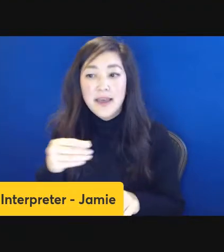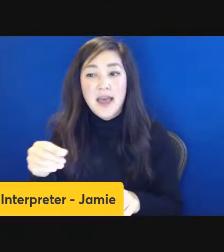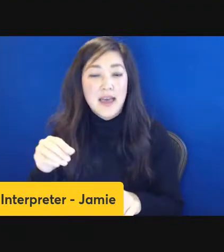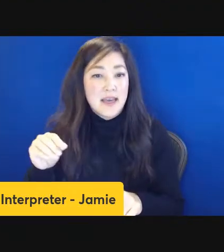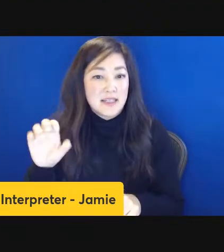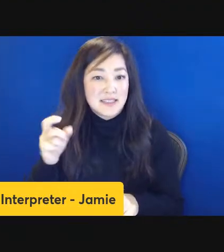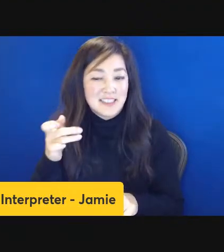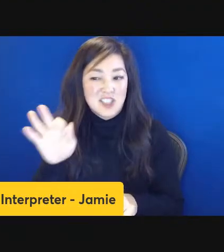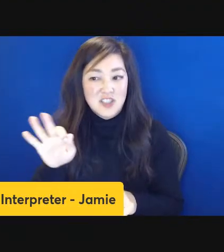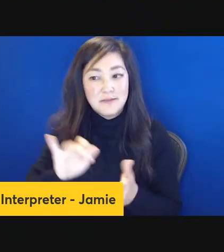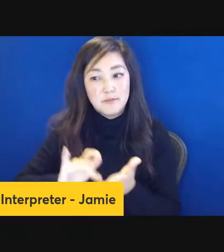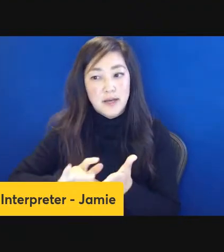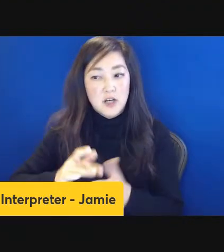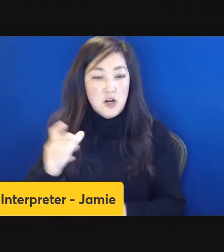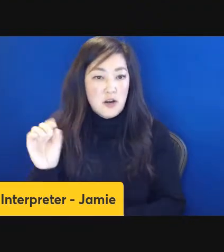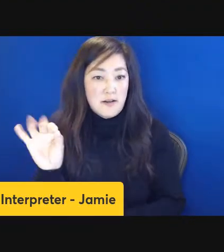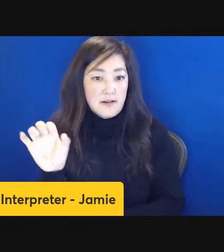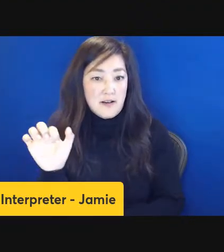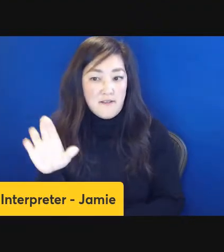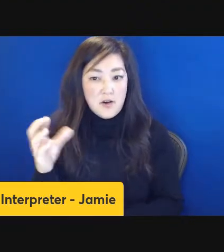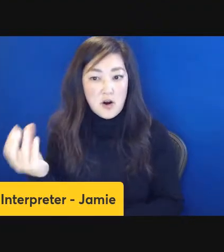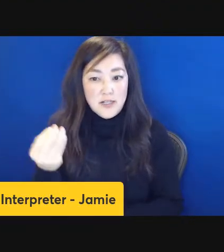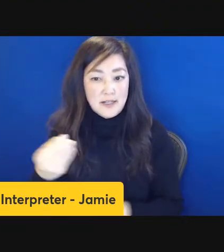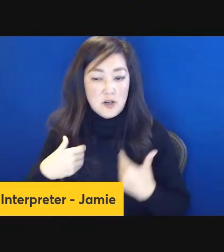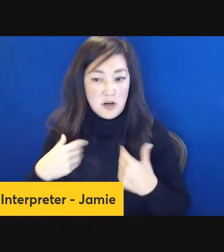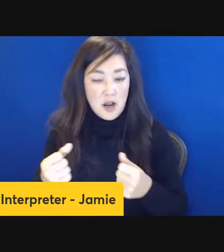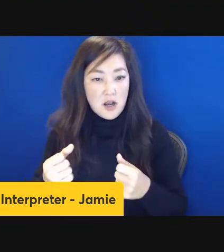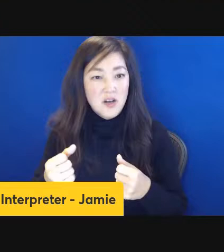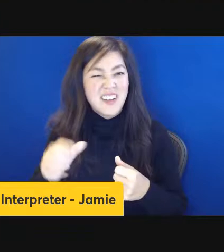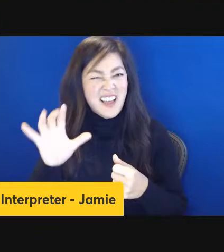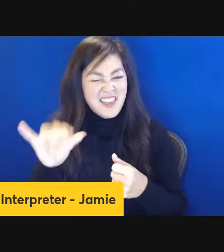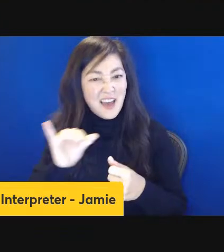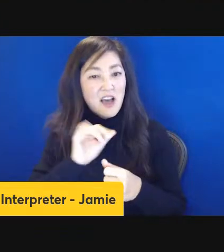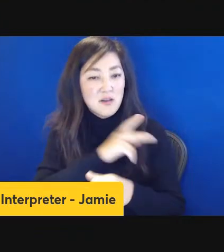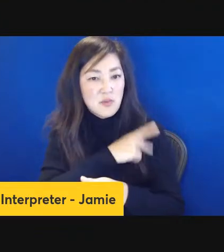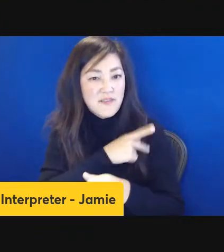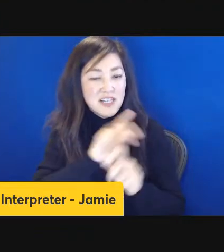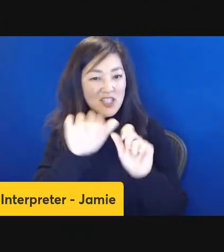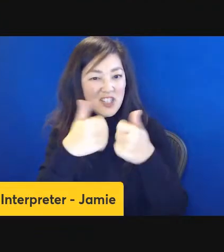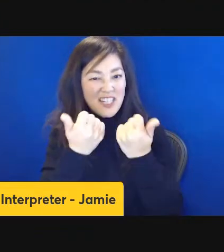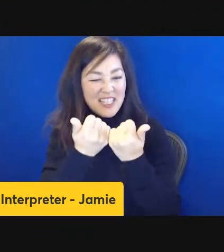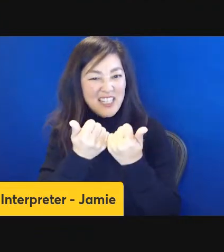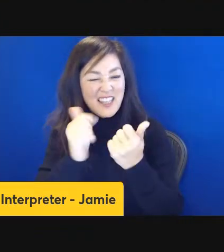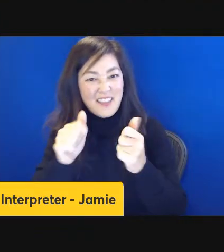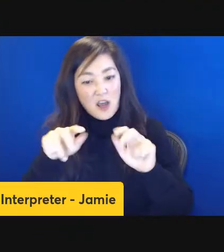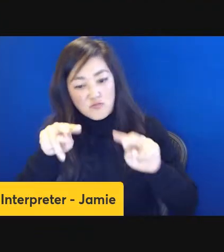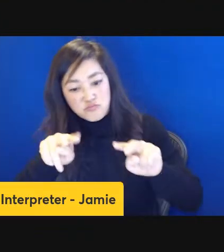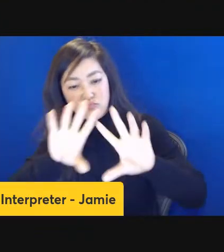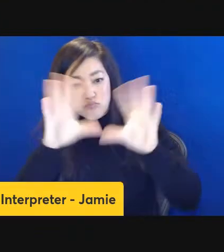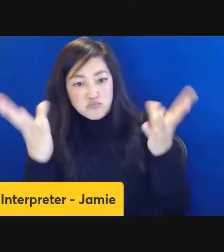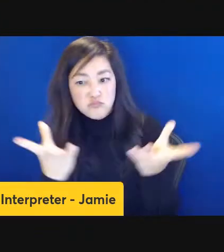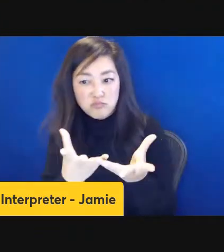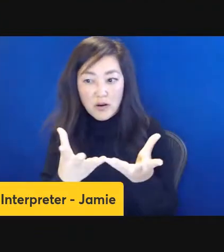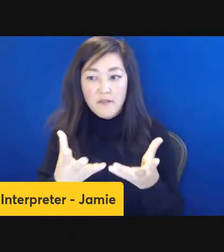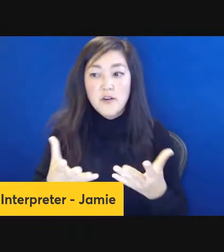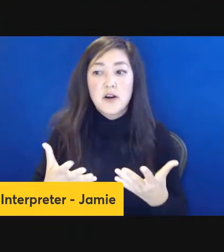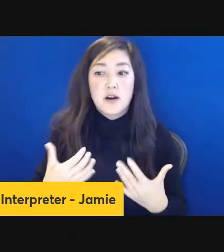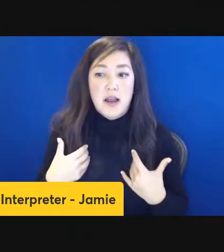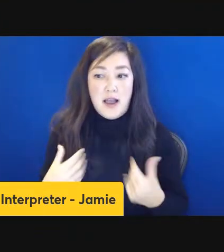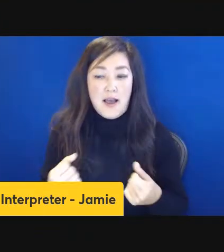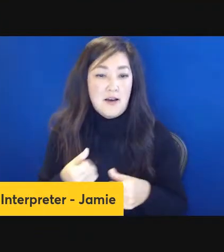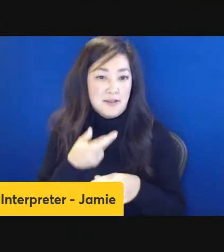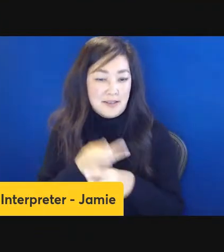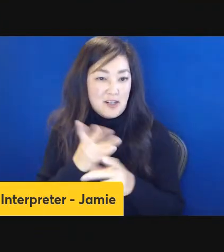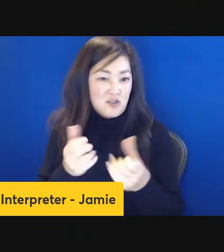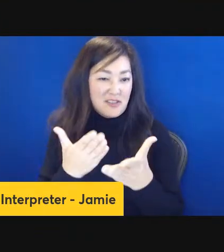Ontario Health, the provincial agency for overseeing Ontario's healthcare system. He works clinically as a